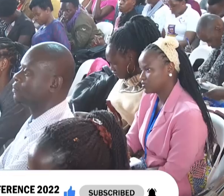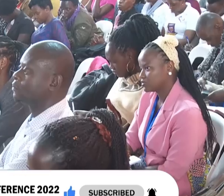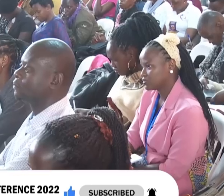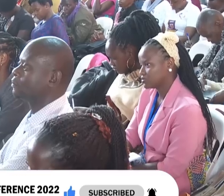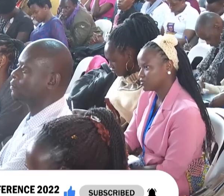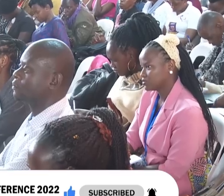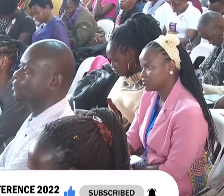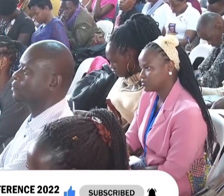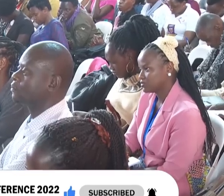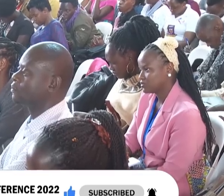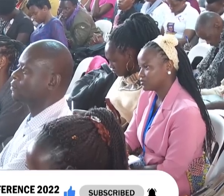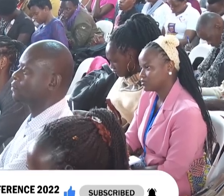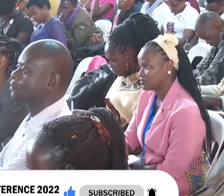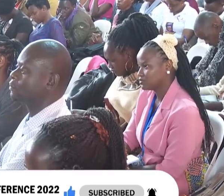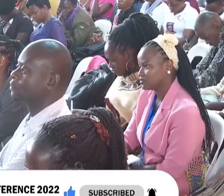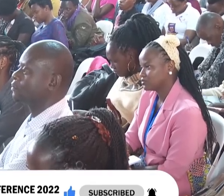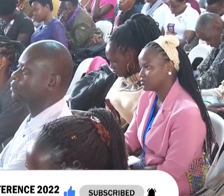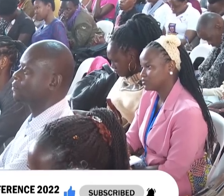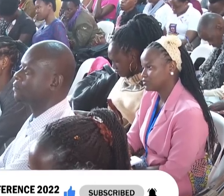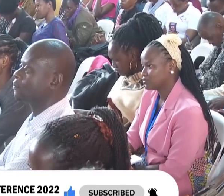Eri wakati mu musana.